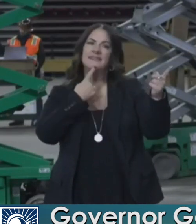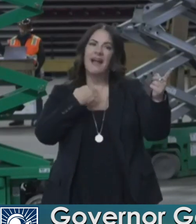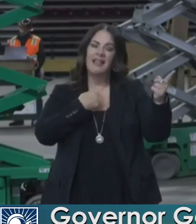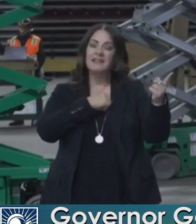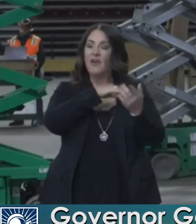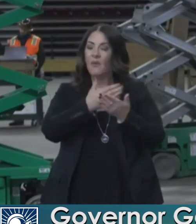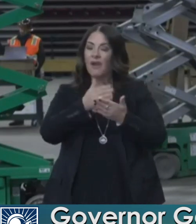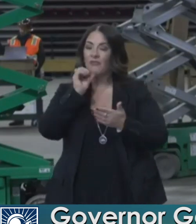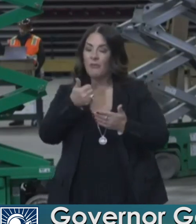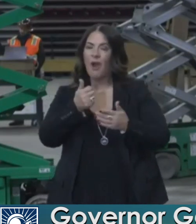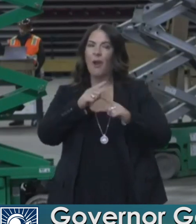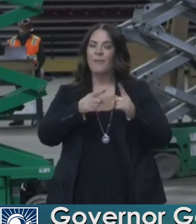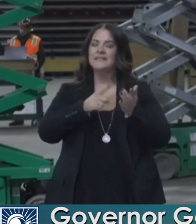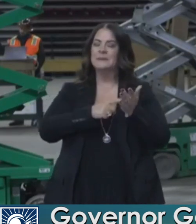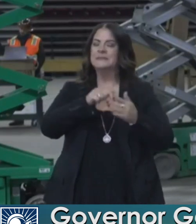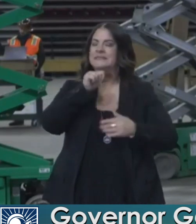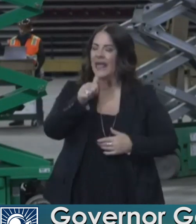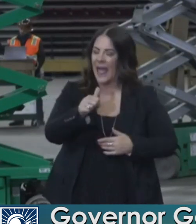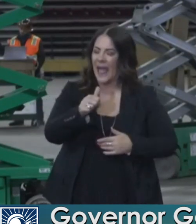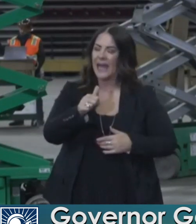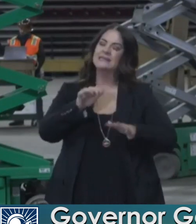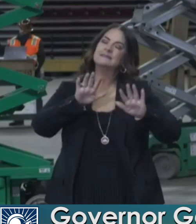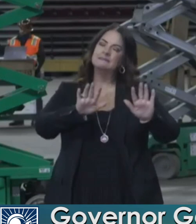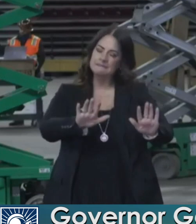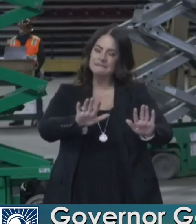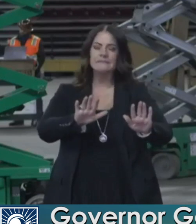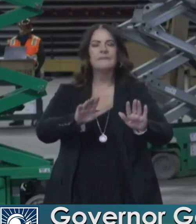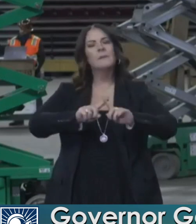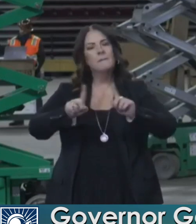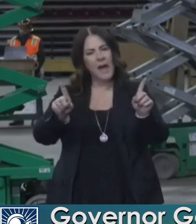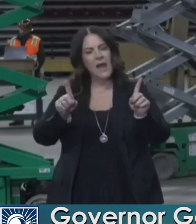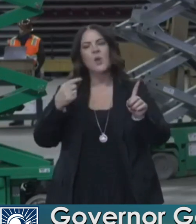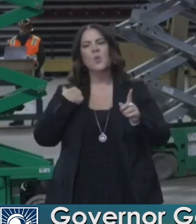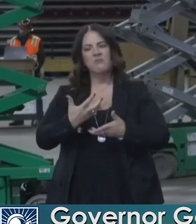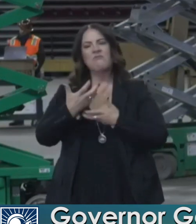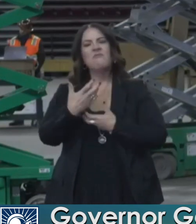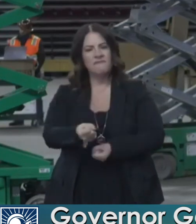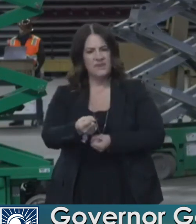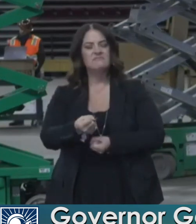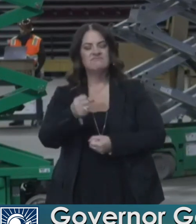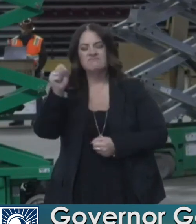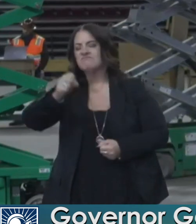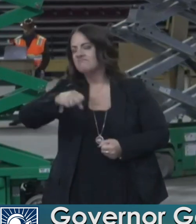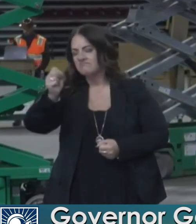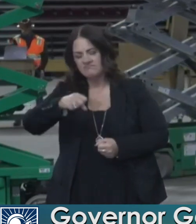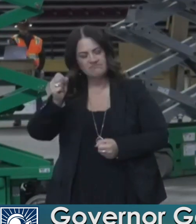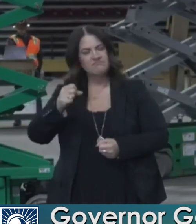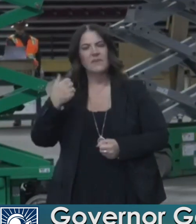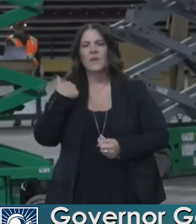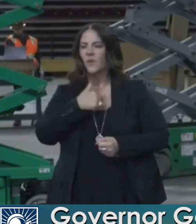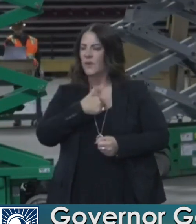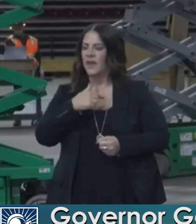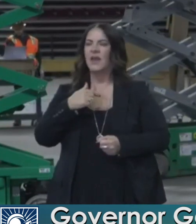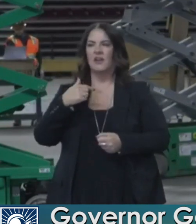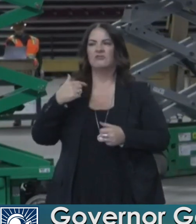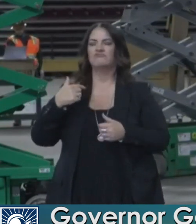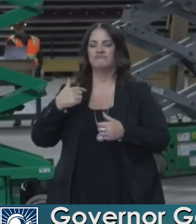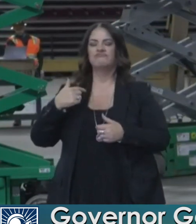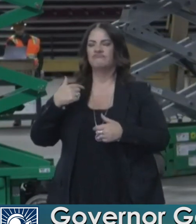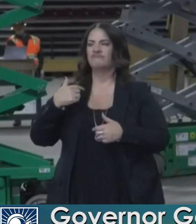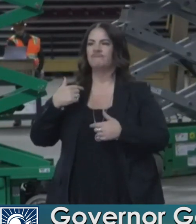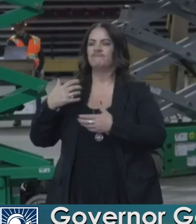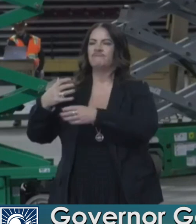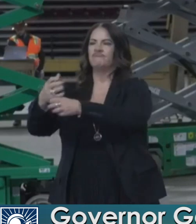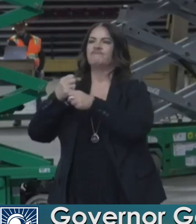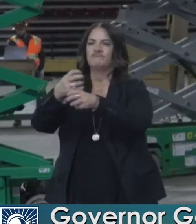arrive, sometimes those things don't align perfectly. But we are confident in our procurement of